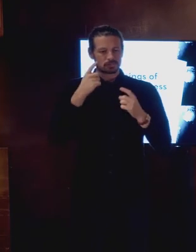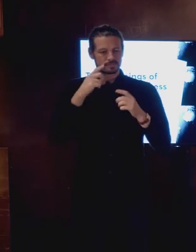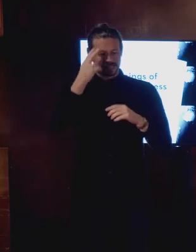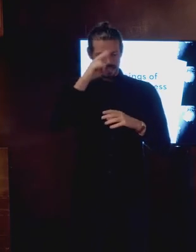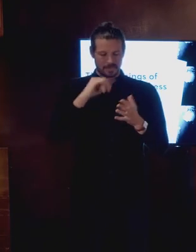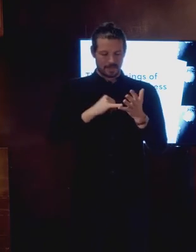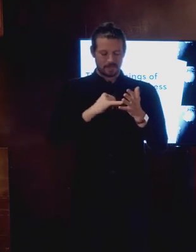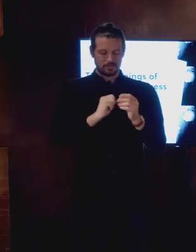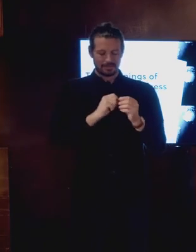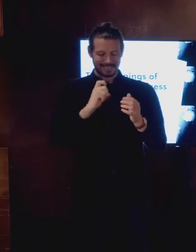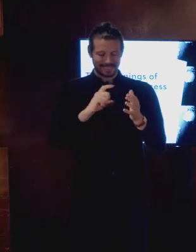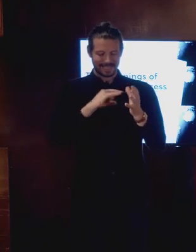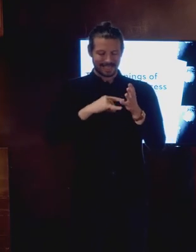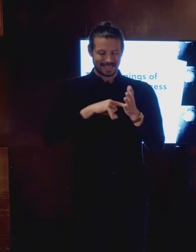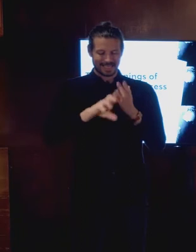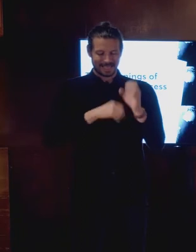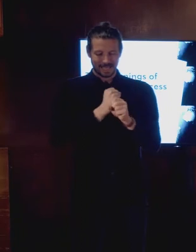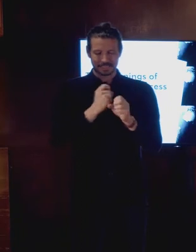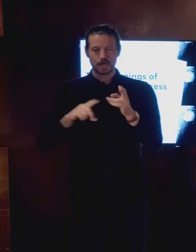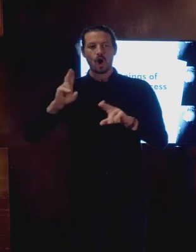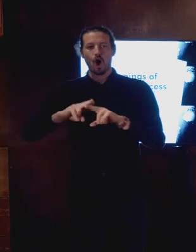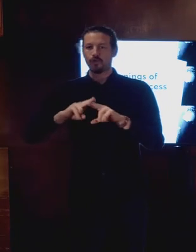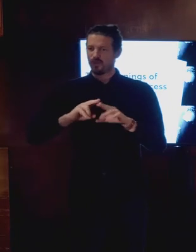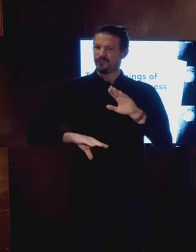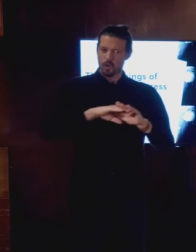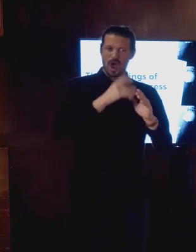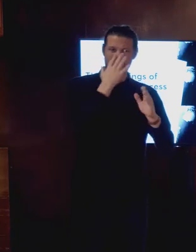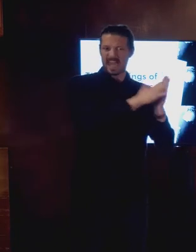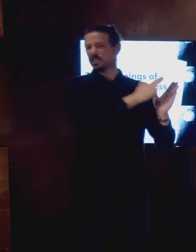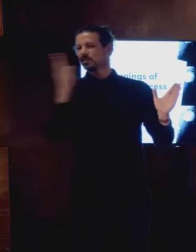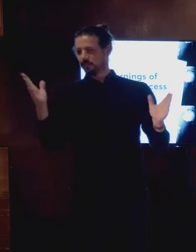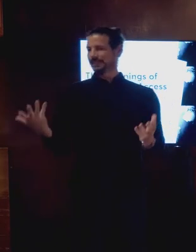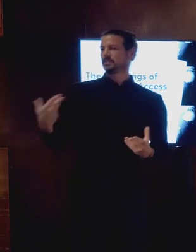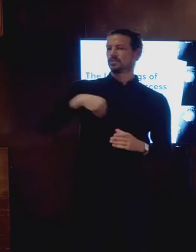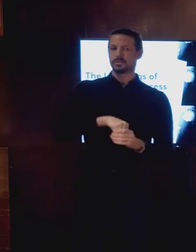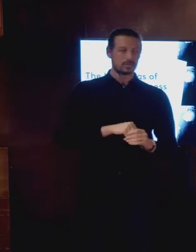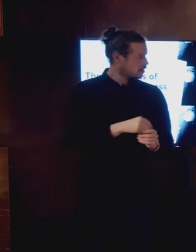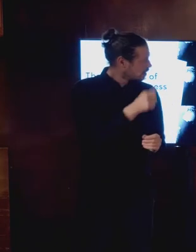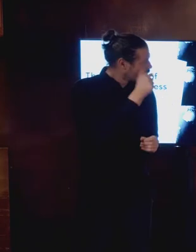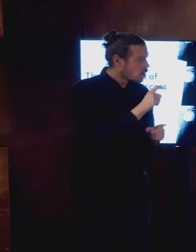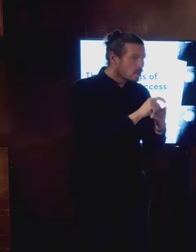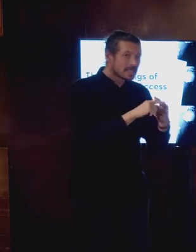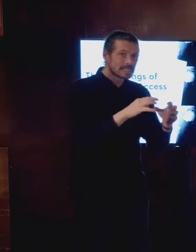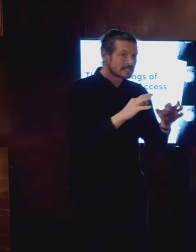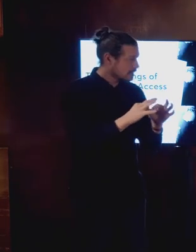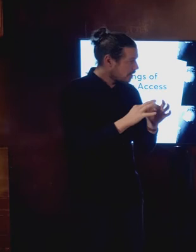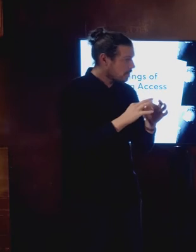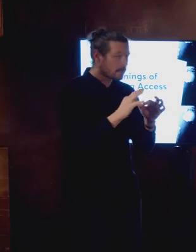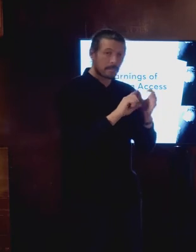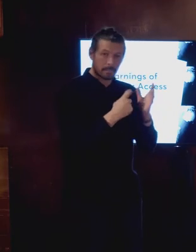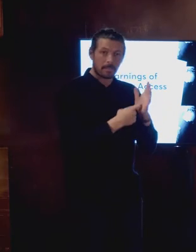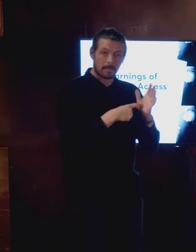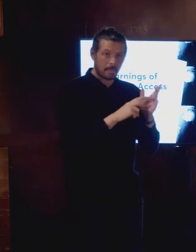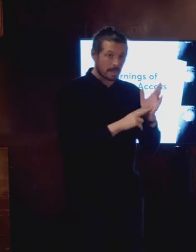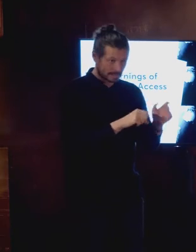show. Really age inclusive and exciting physical theatre work. You know Deb. Deb Button,